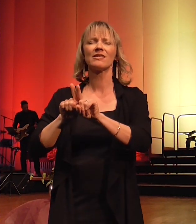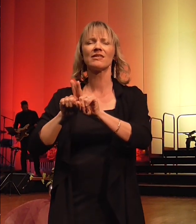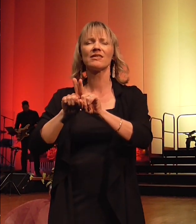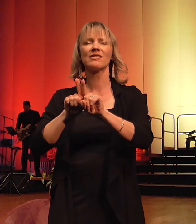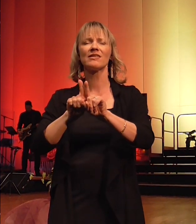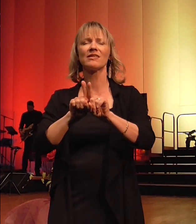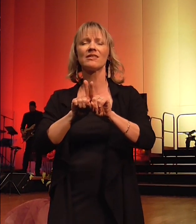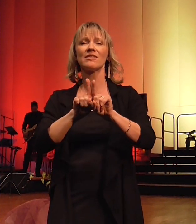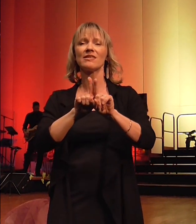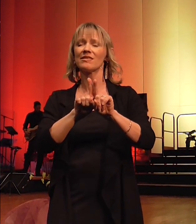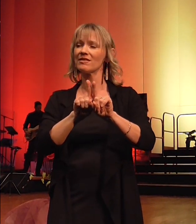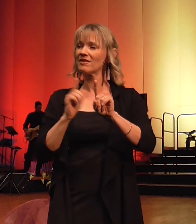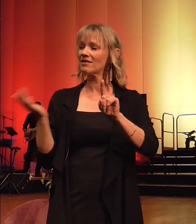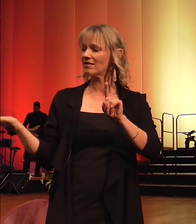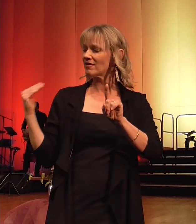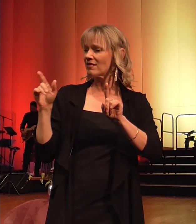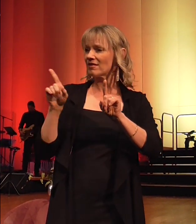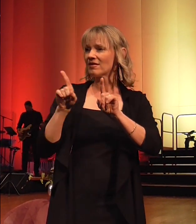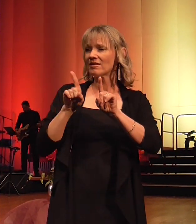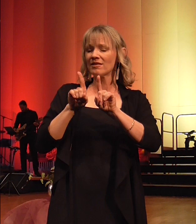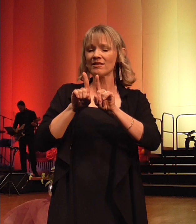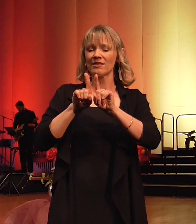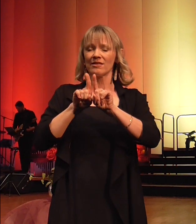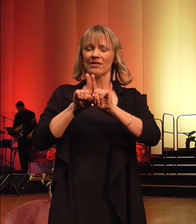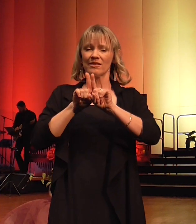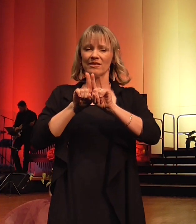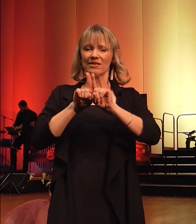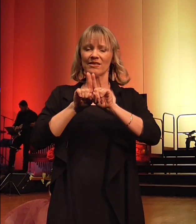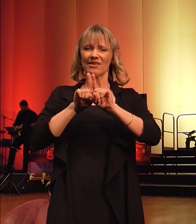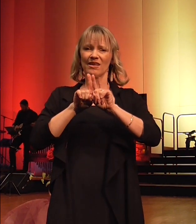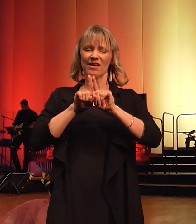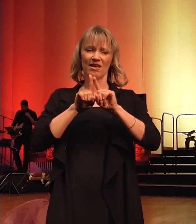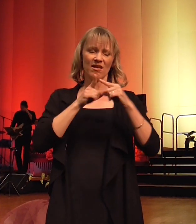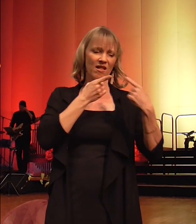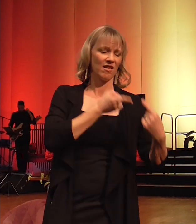Will you stand in the fire with me